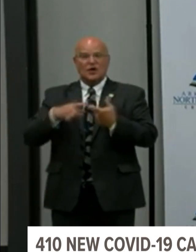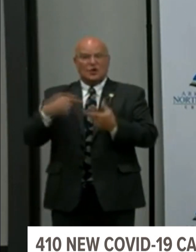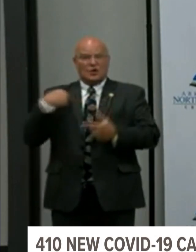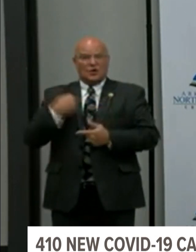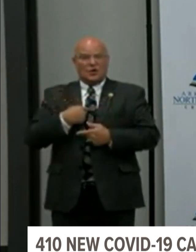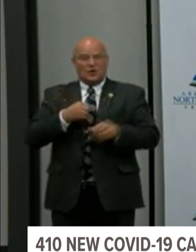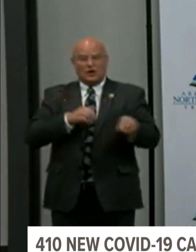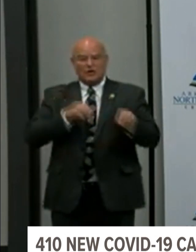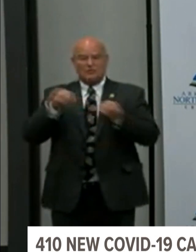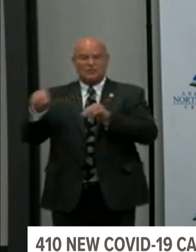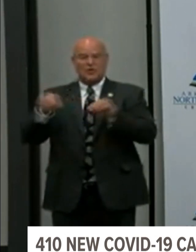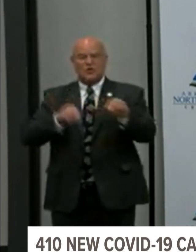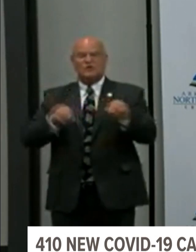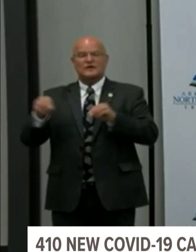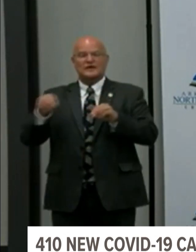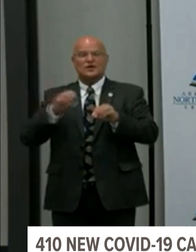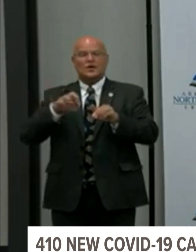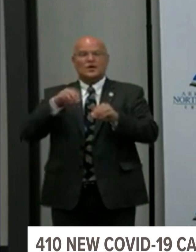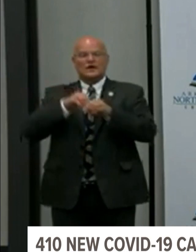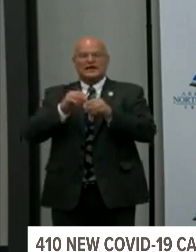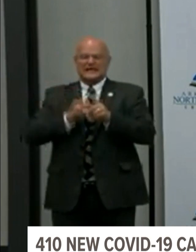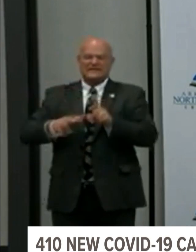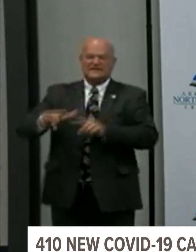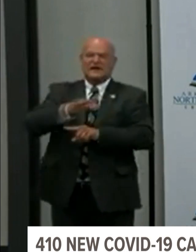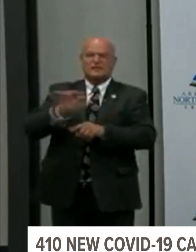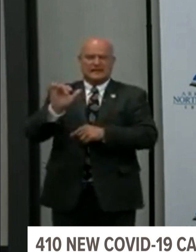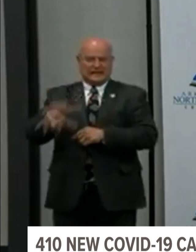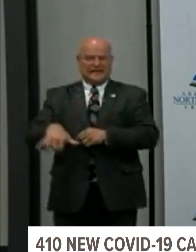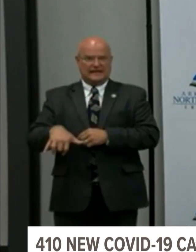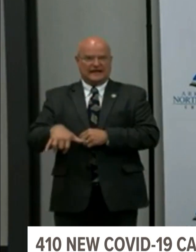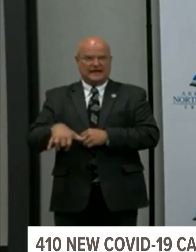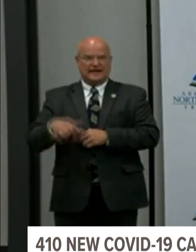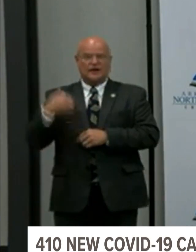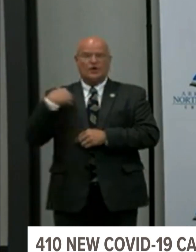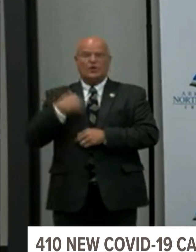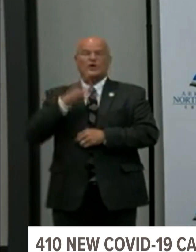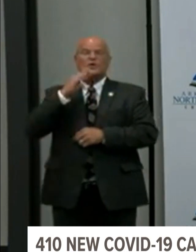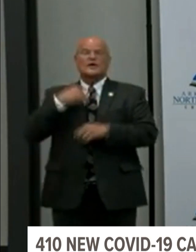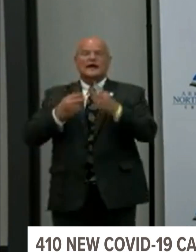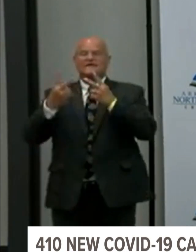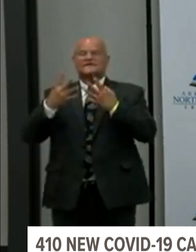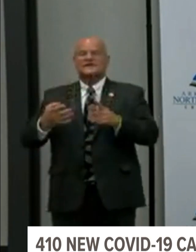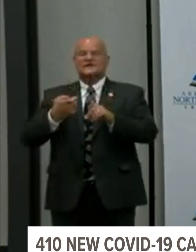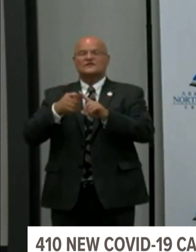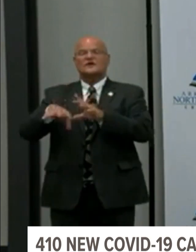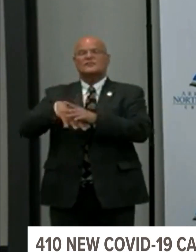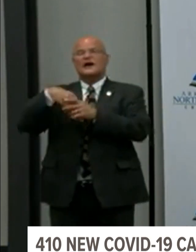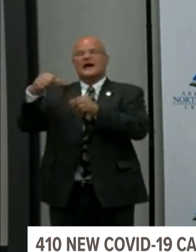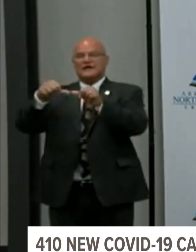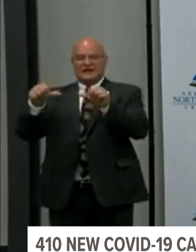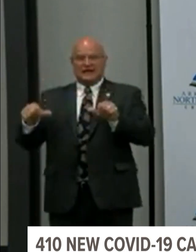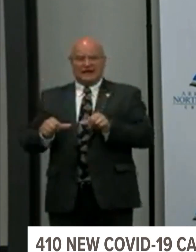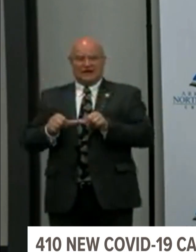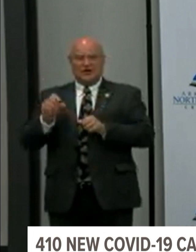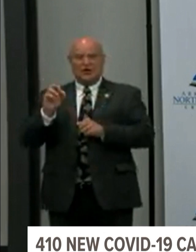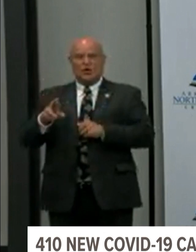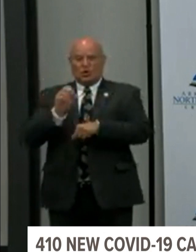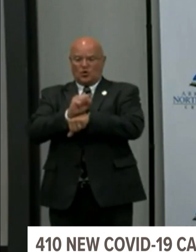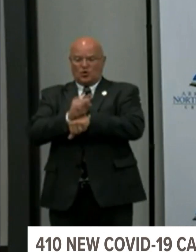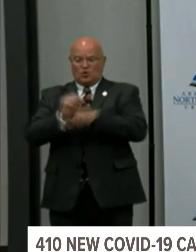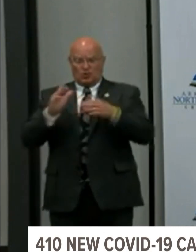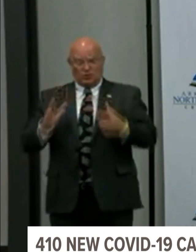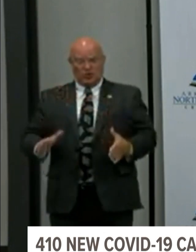we are moving or whether we're in an environment like that we're going to have visitors from out of the area or